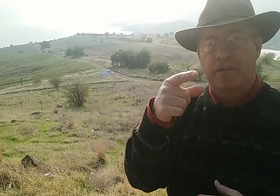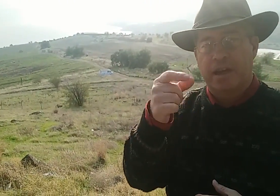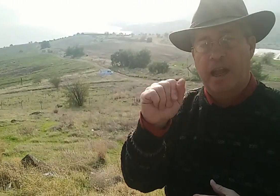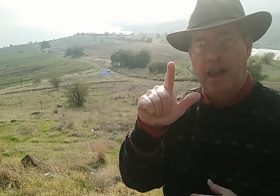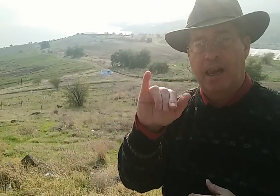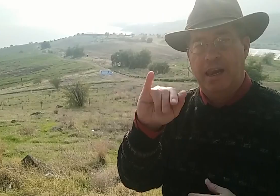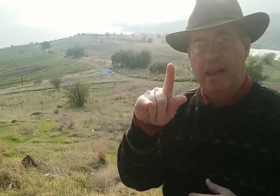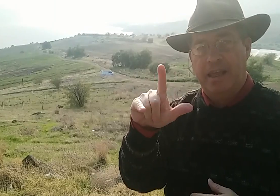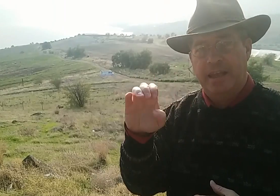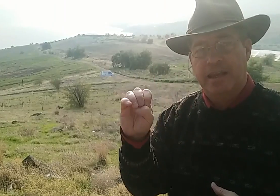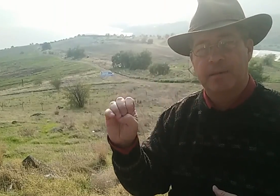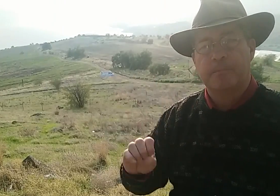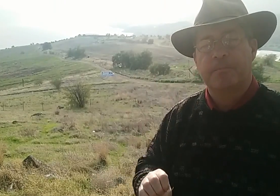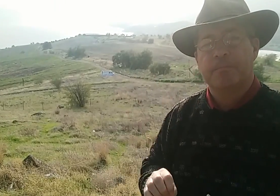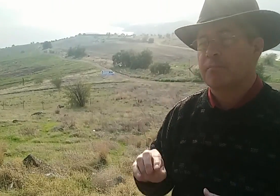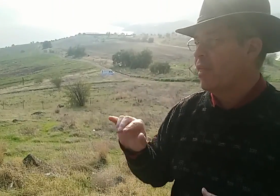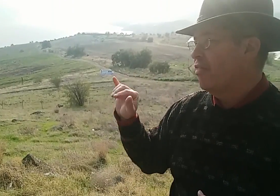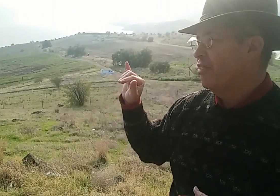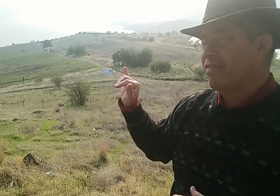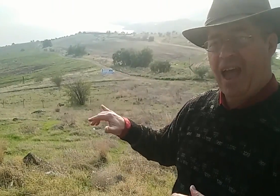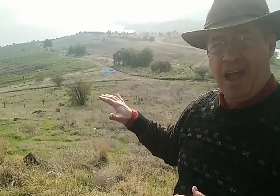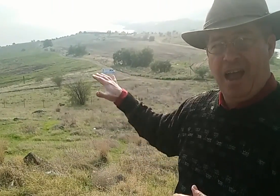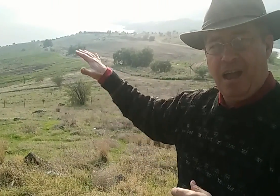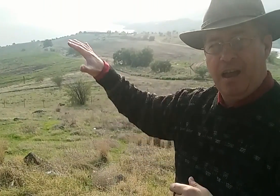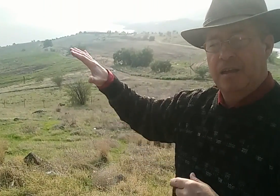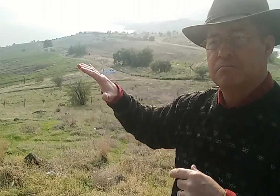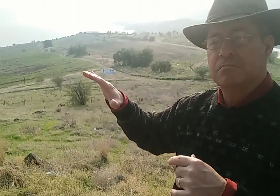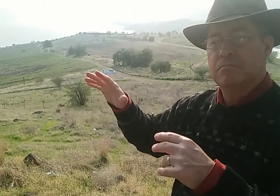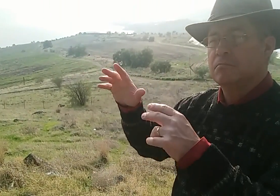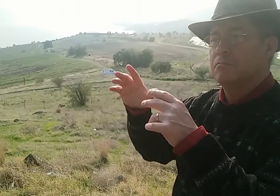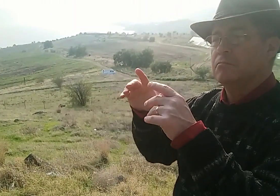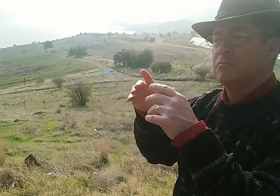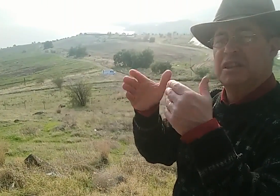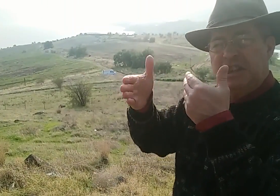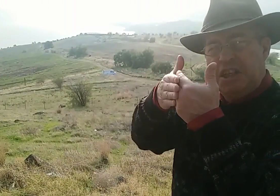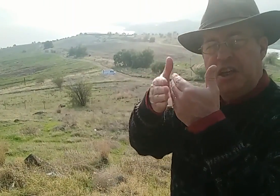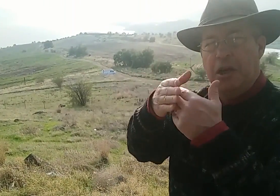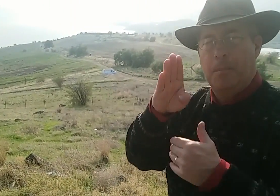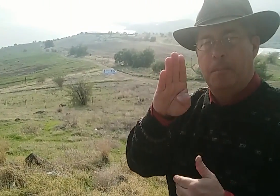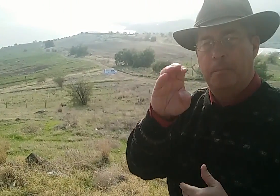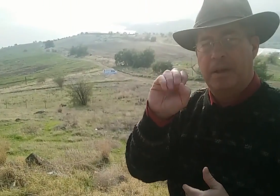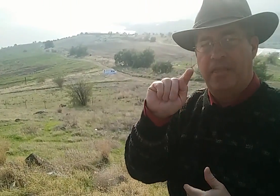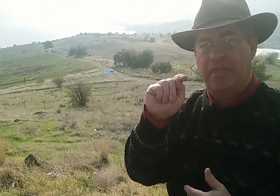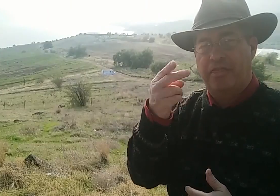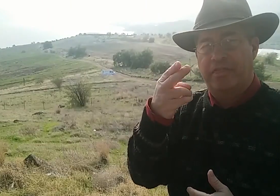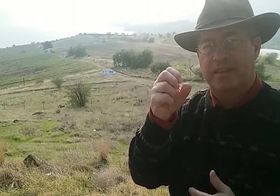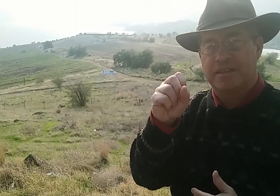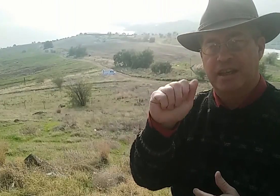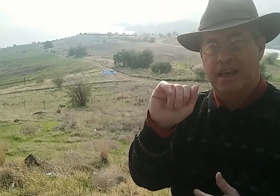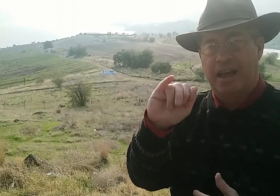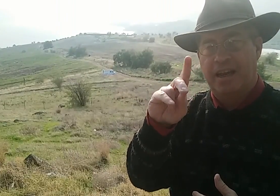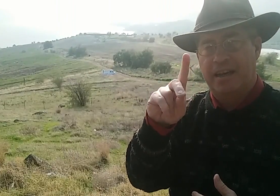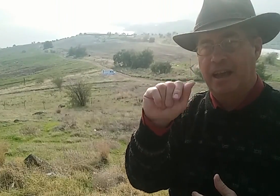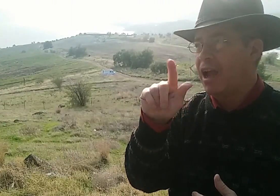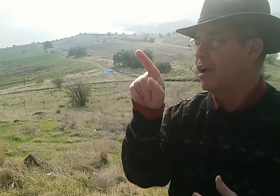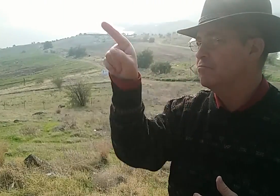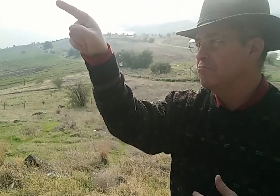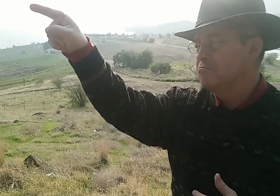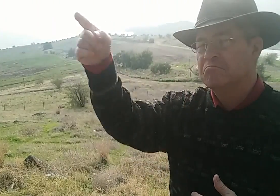that there's the Sea of Galilee in the background there. And this area slopes down to the Sea of Galilee. There's Bethsaida over